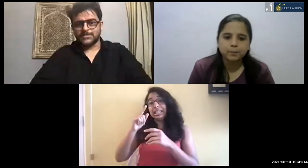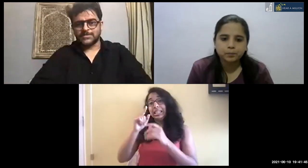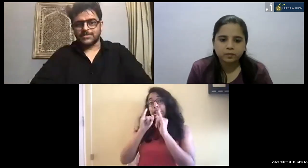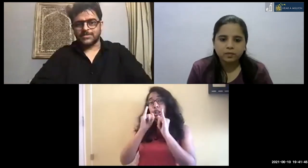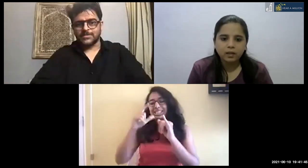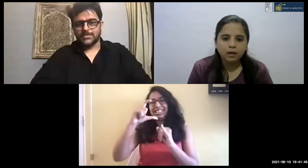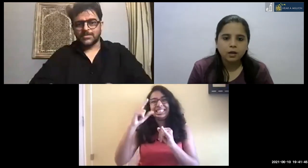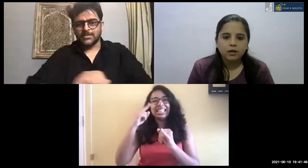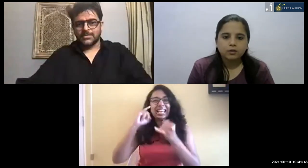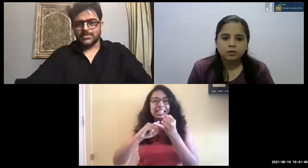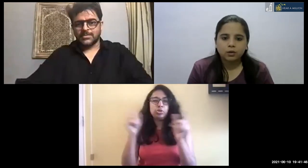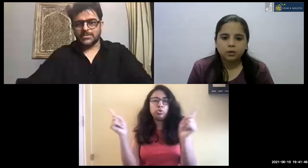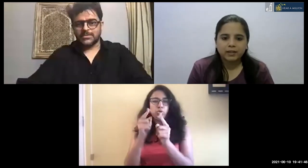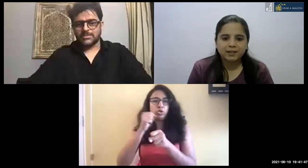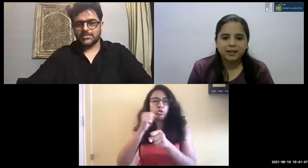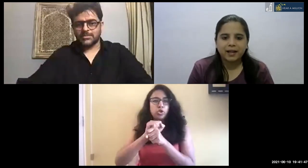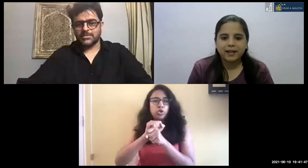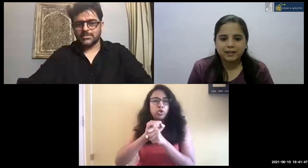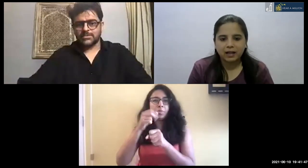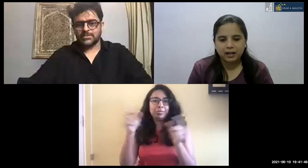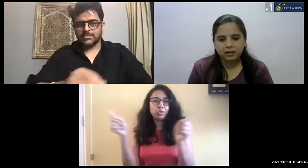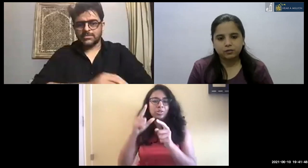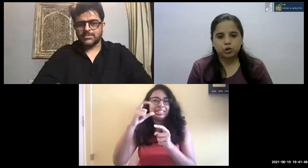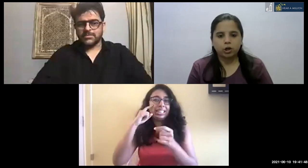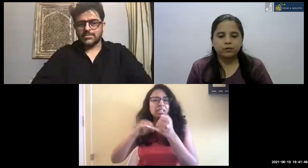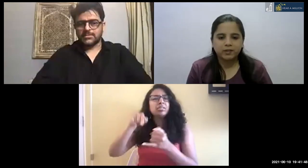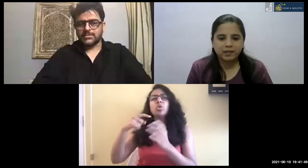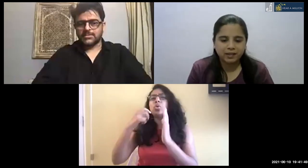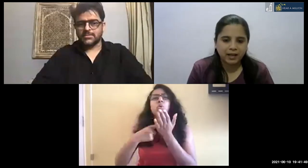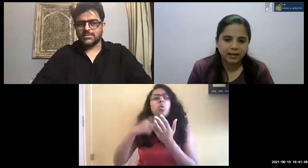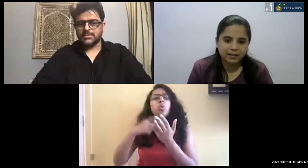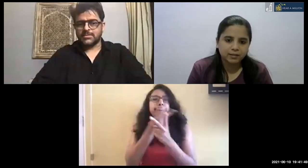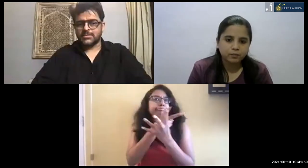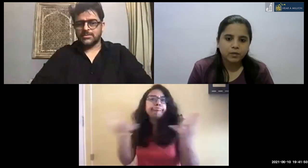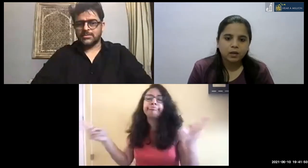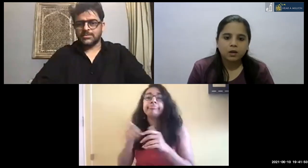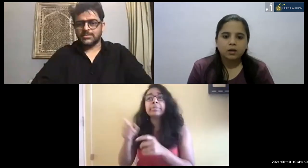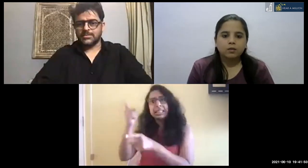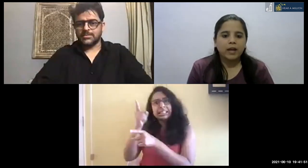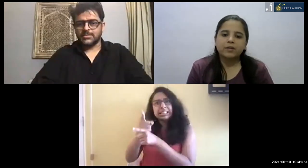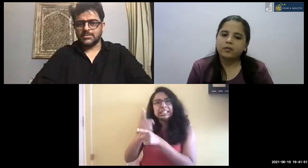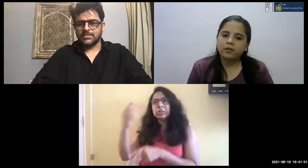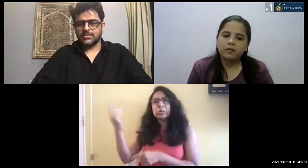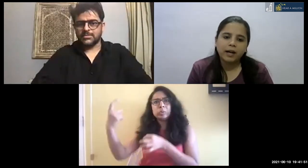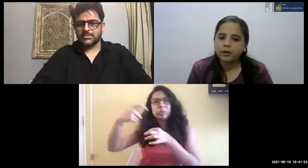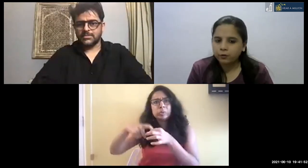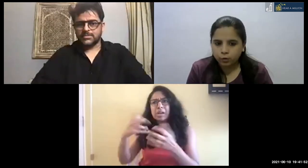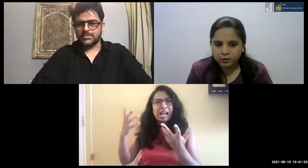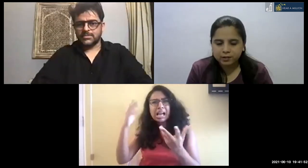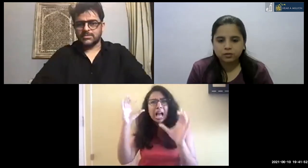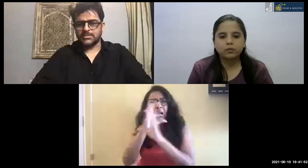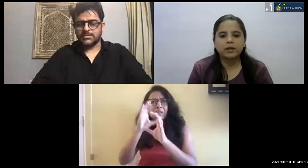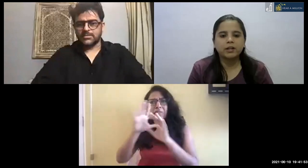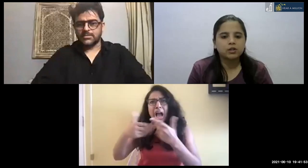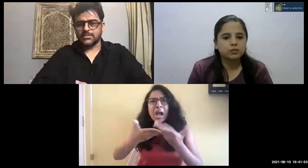Yeah. So in CIS, in short, I would say CIS, we have different kind of